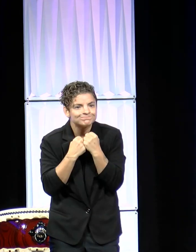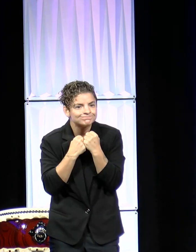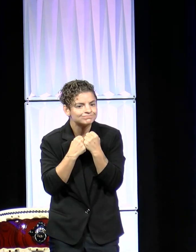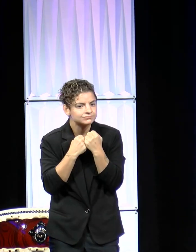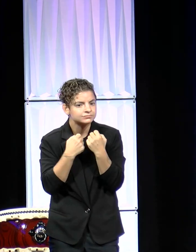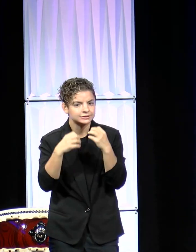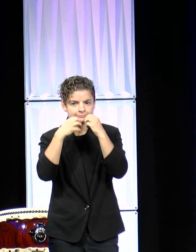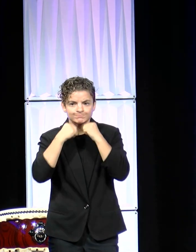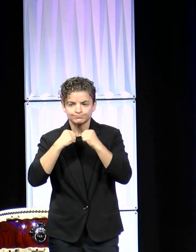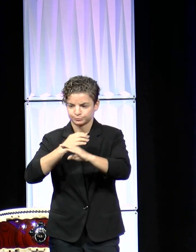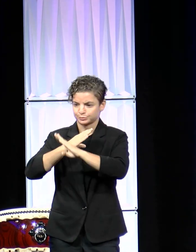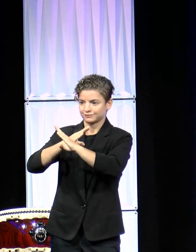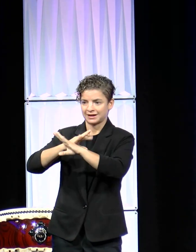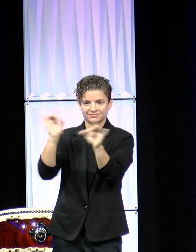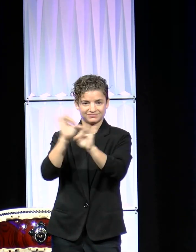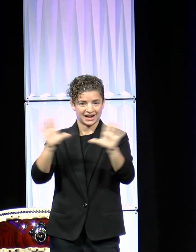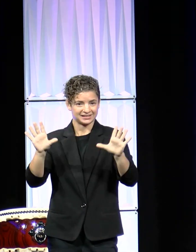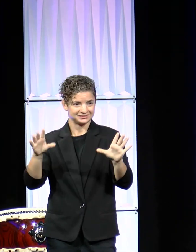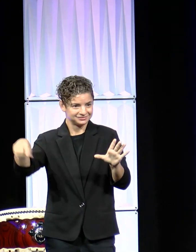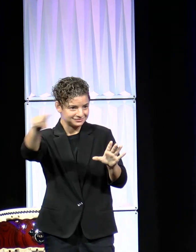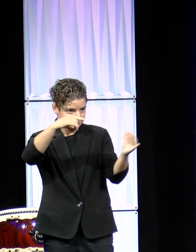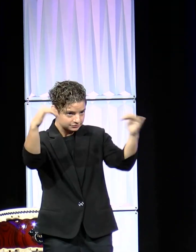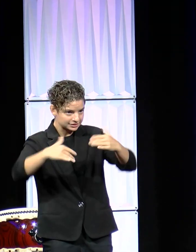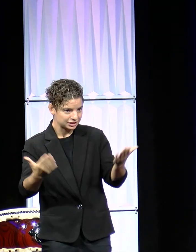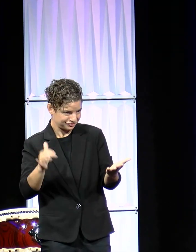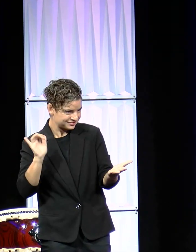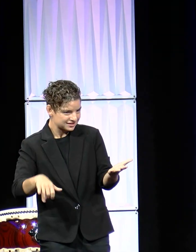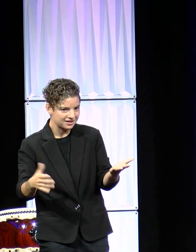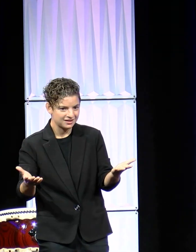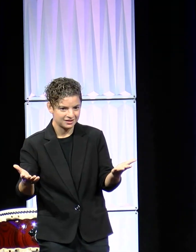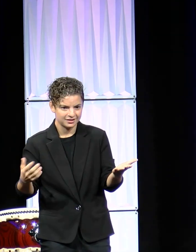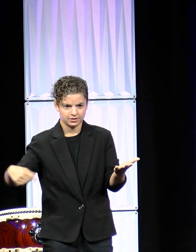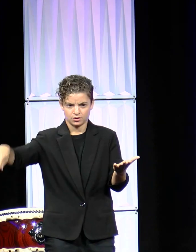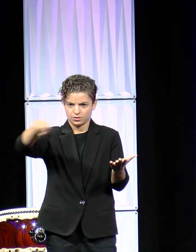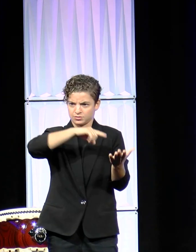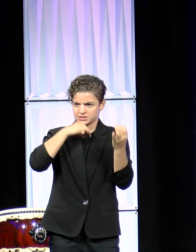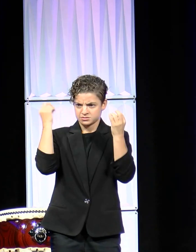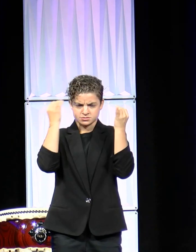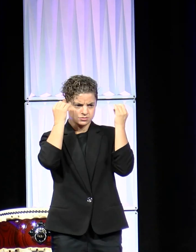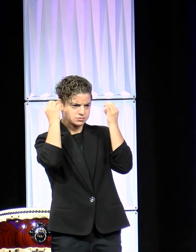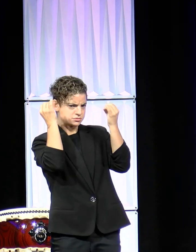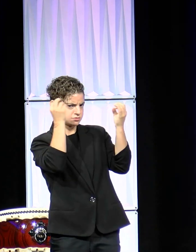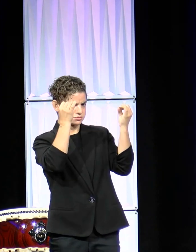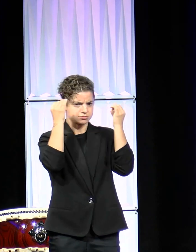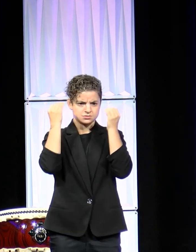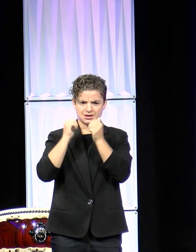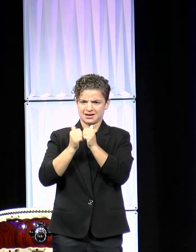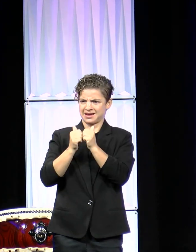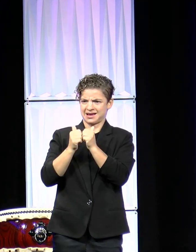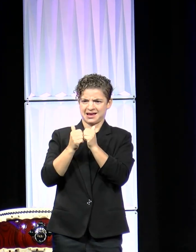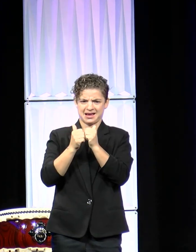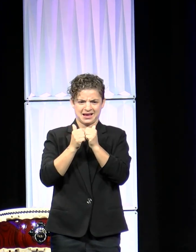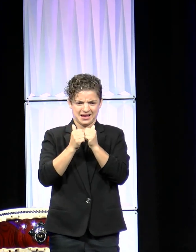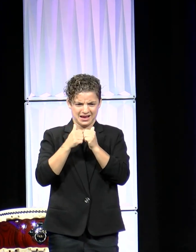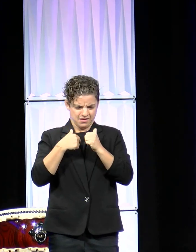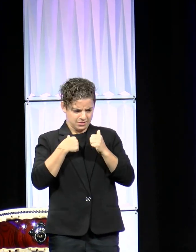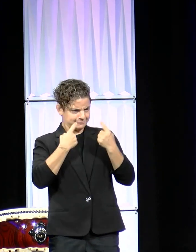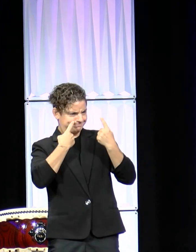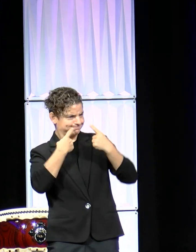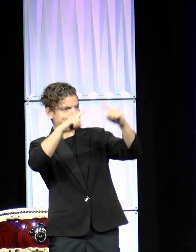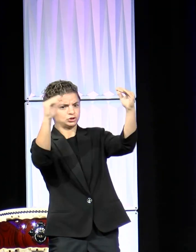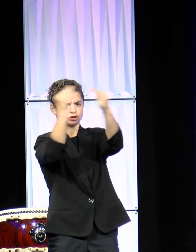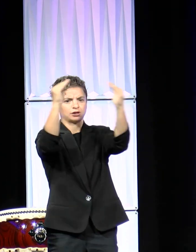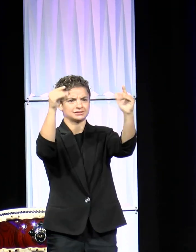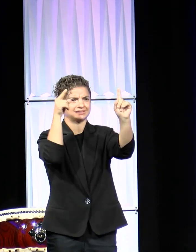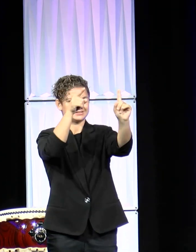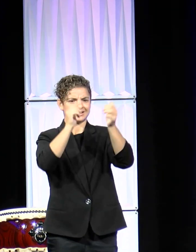about how do we find justice as we explore public safety. In our pursuit of justice, we also have